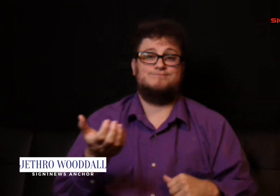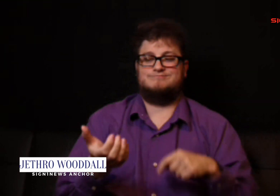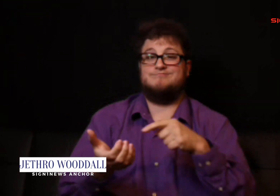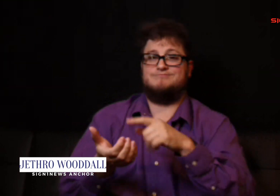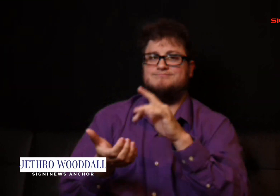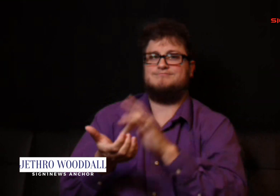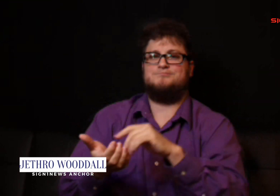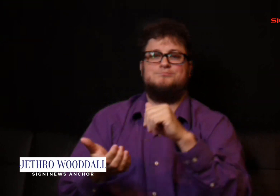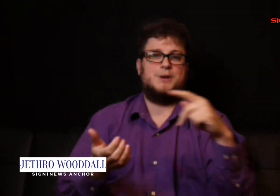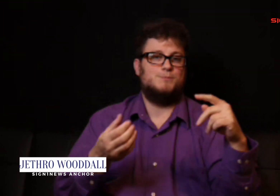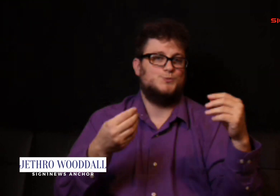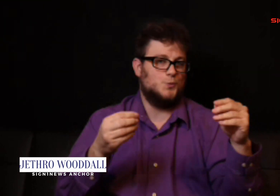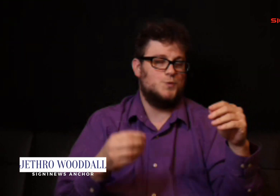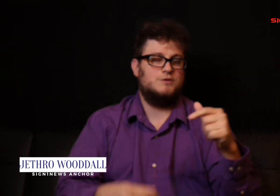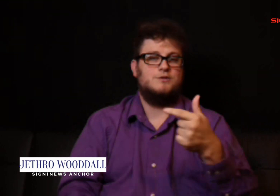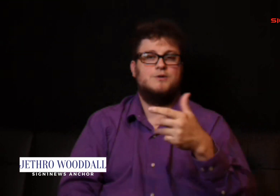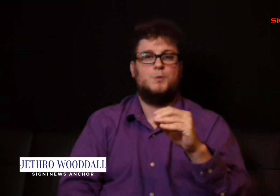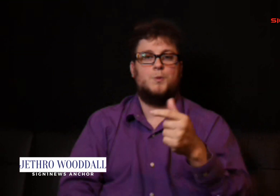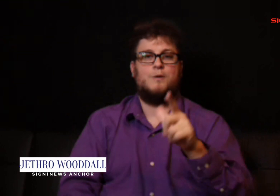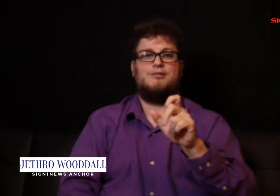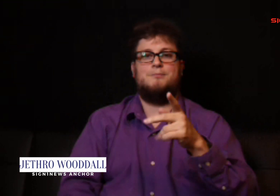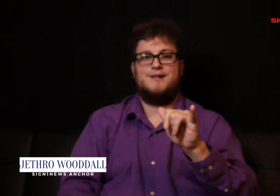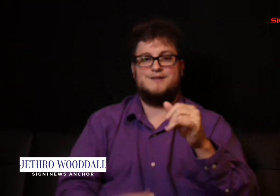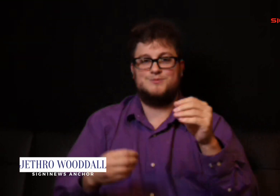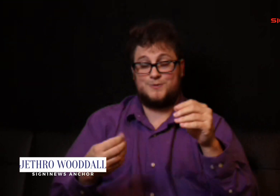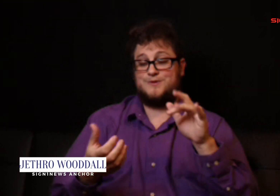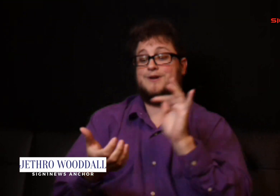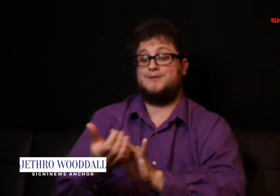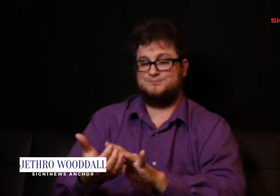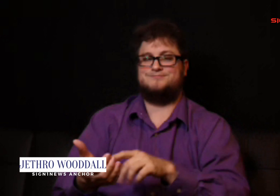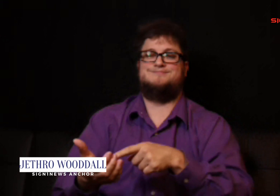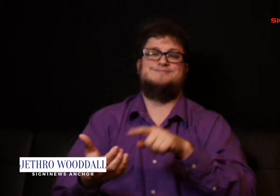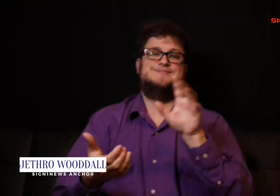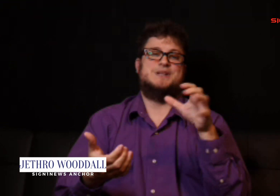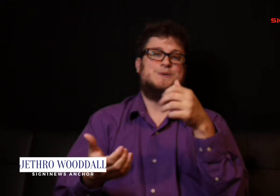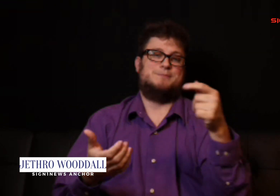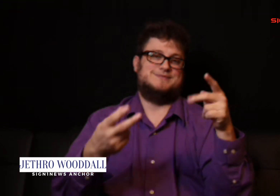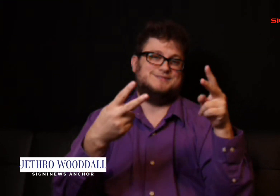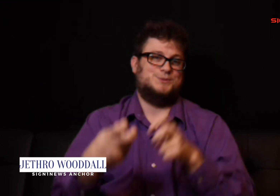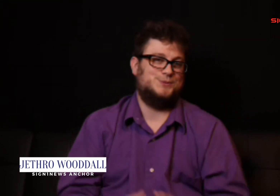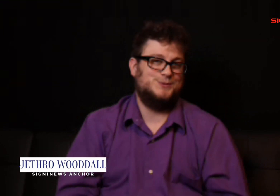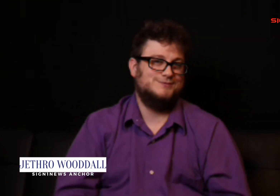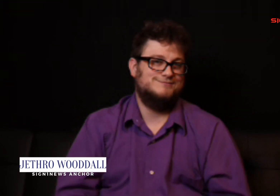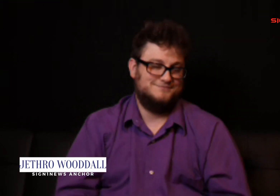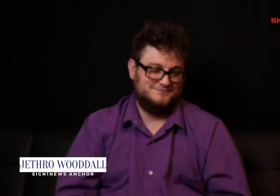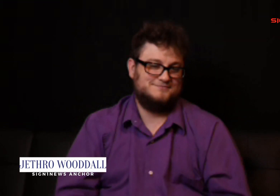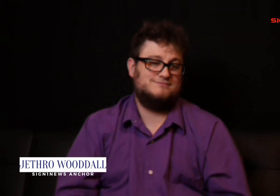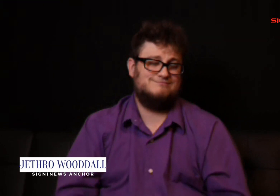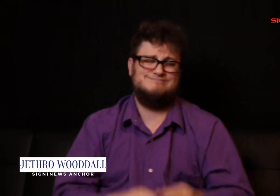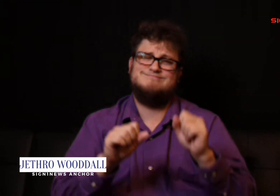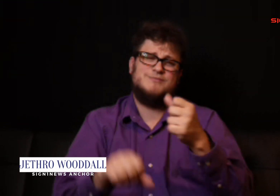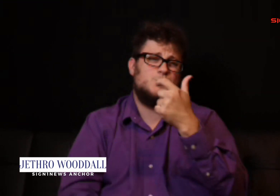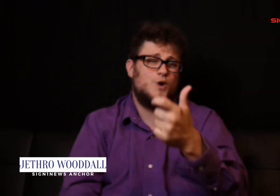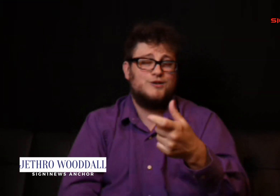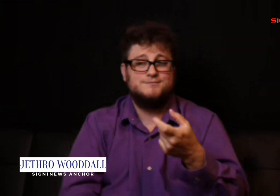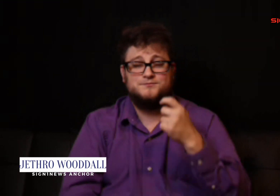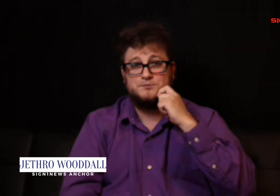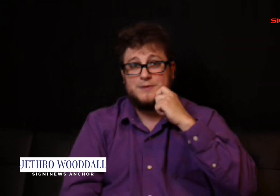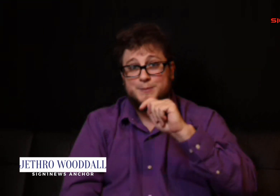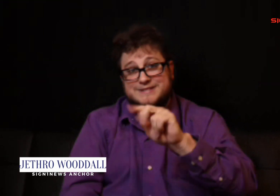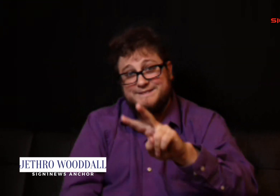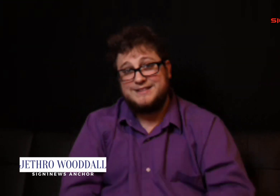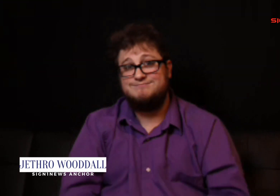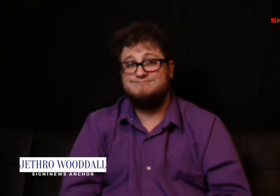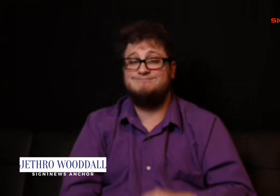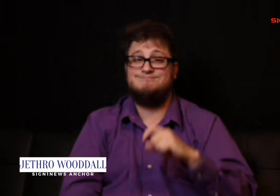app by heading to the app store or Google Play Store on your smartphone you can also watch on Apple TV